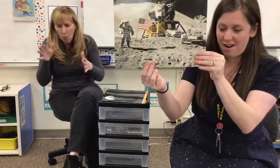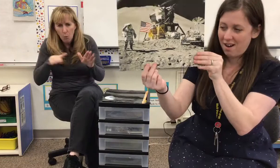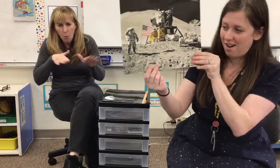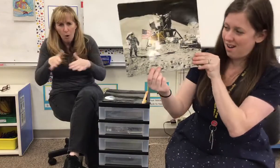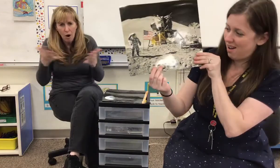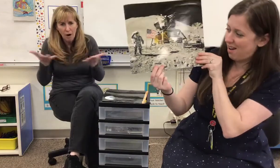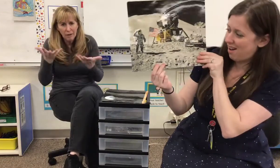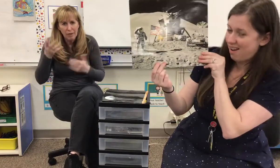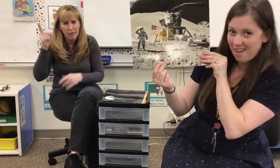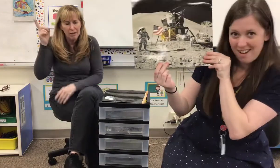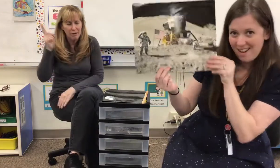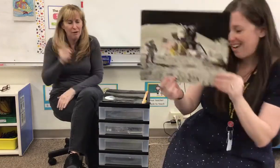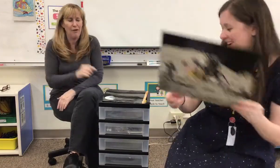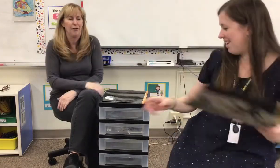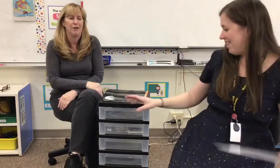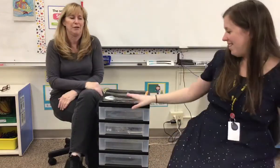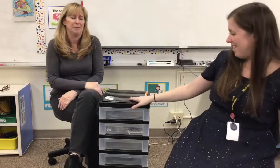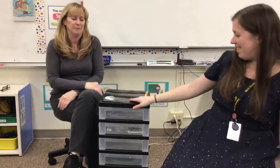there.